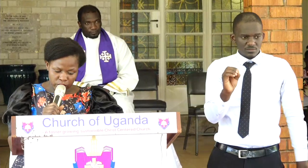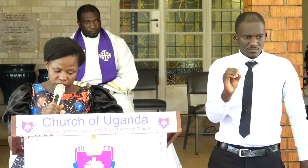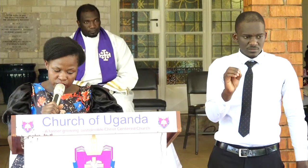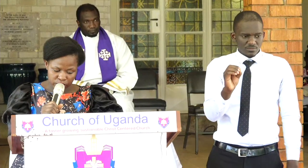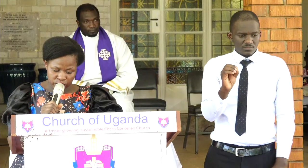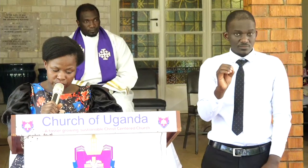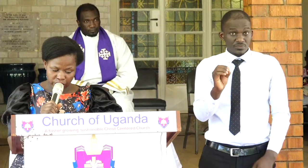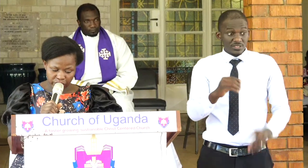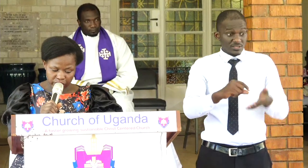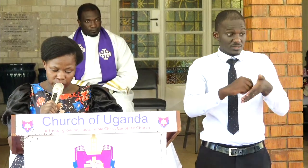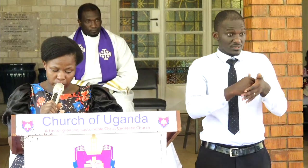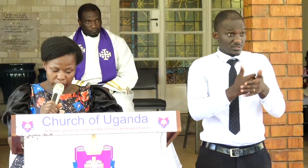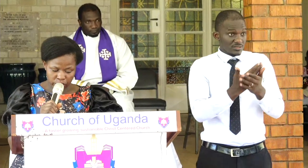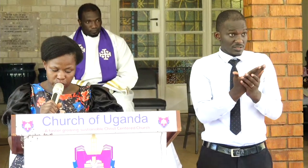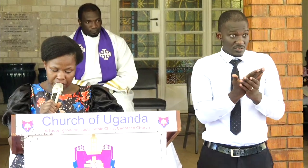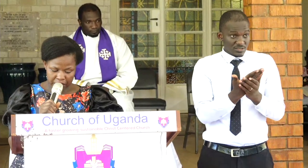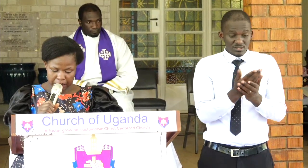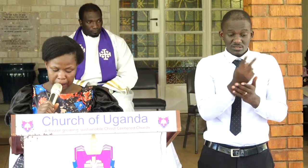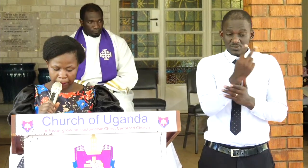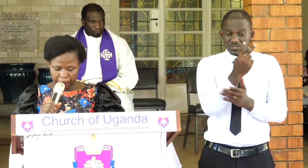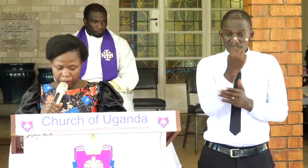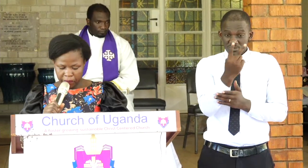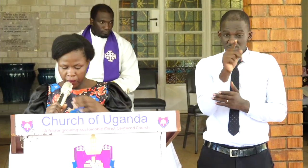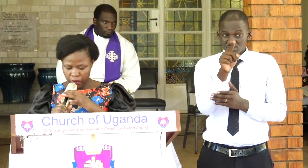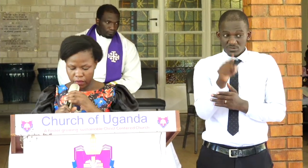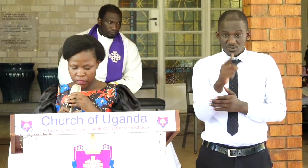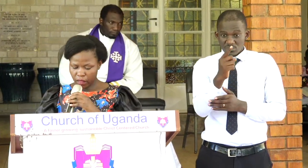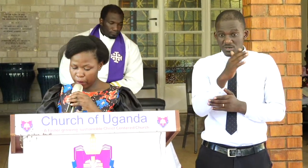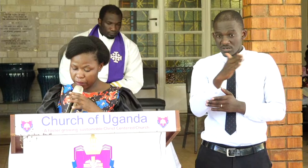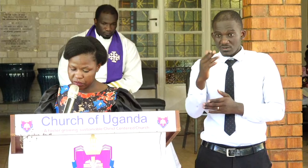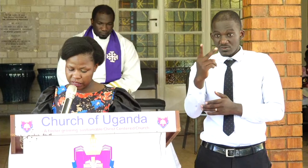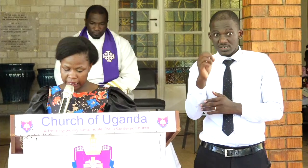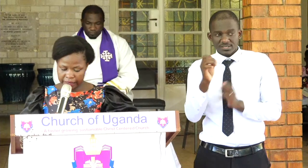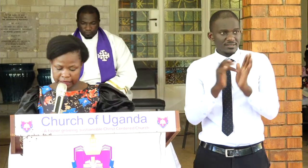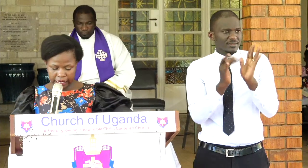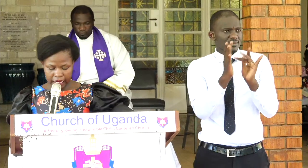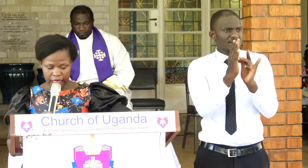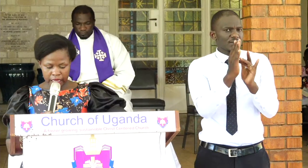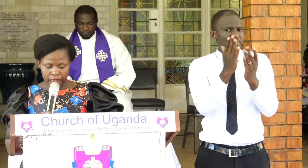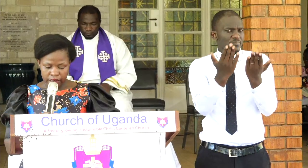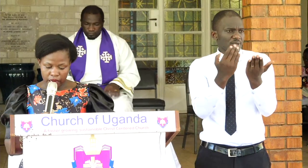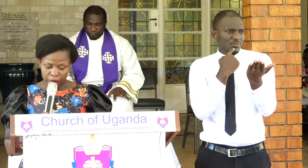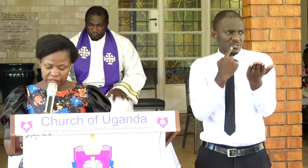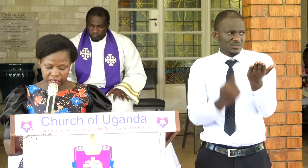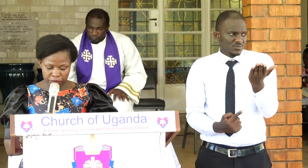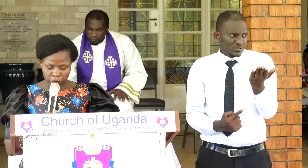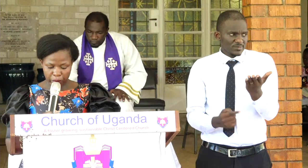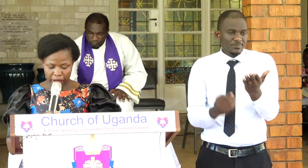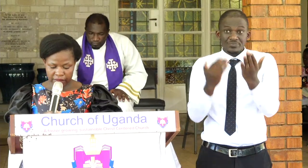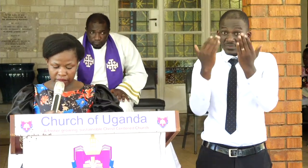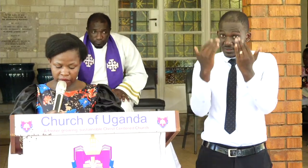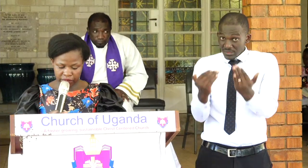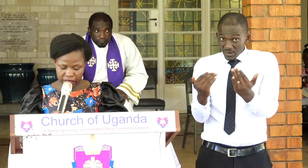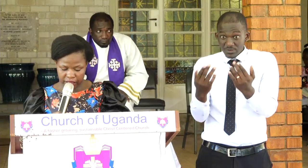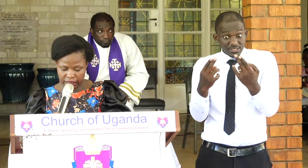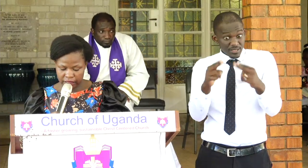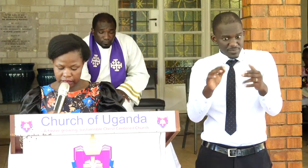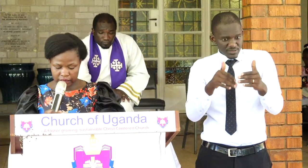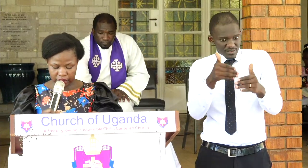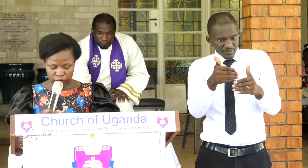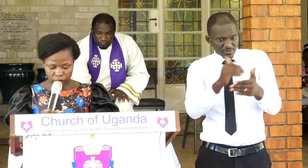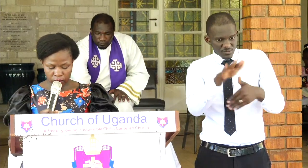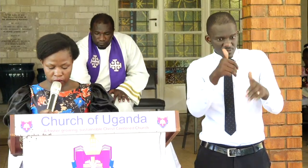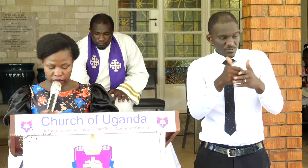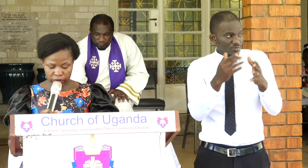Genesis 22 from verse 1 to 20. The Bible says, "Now it came to pass after these